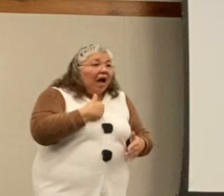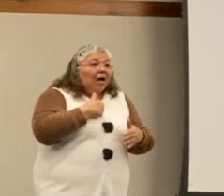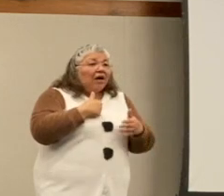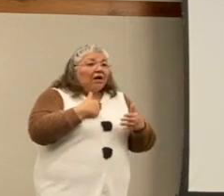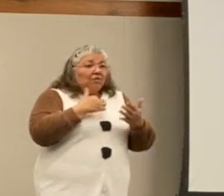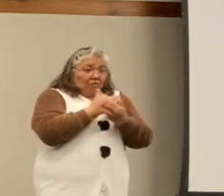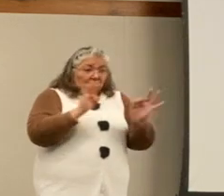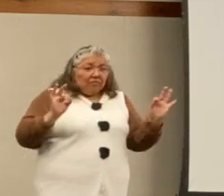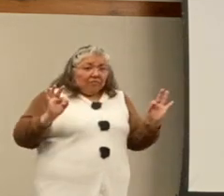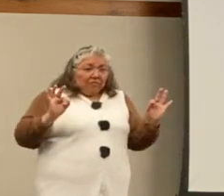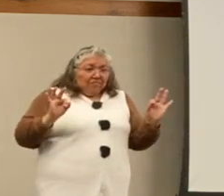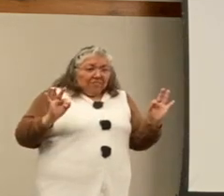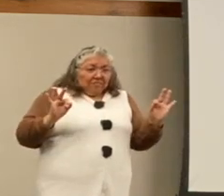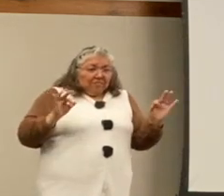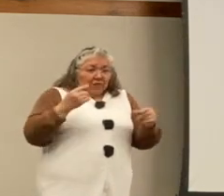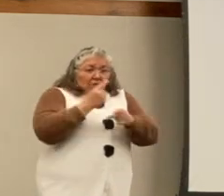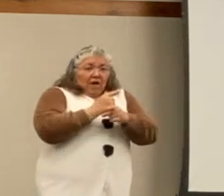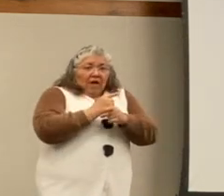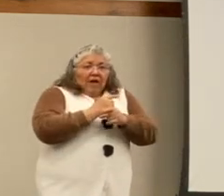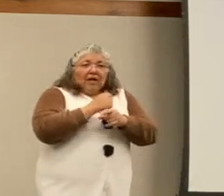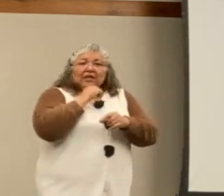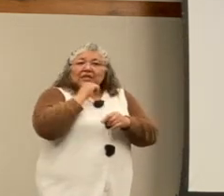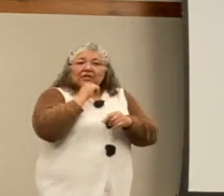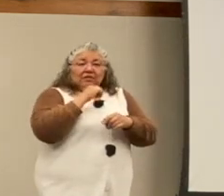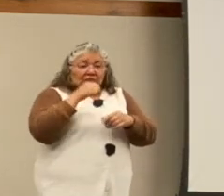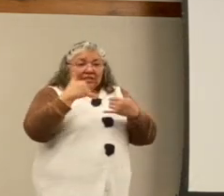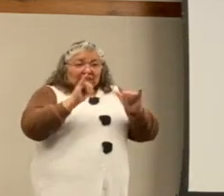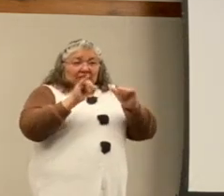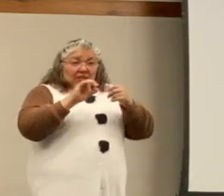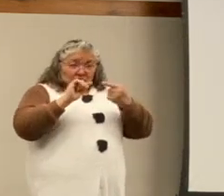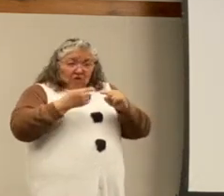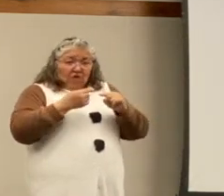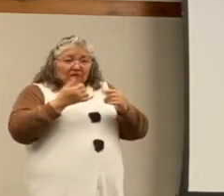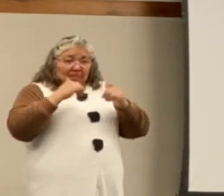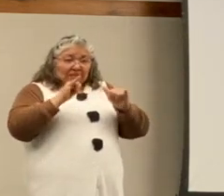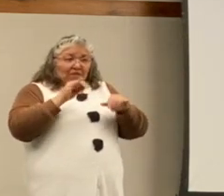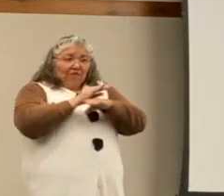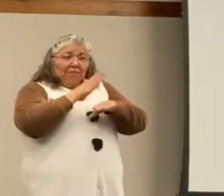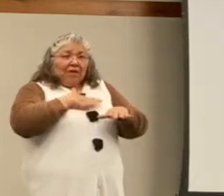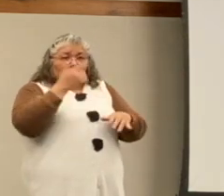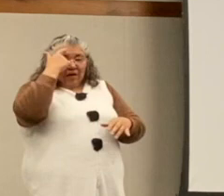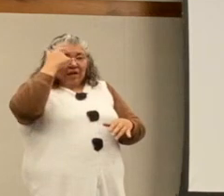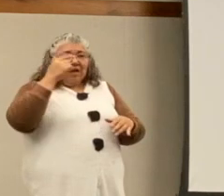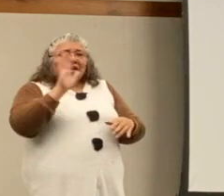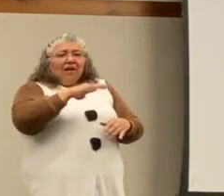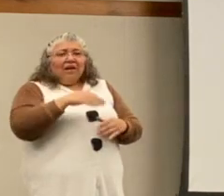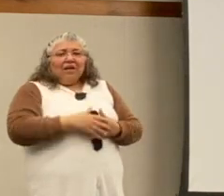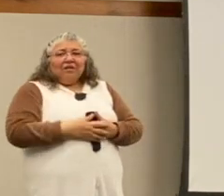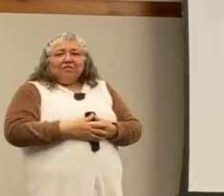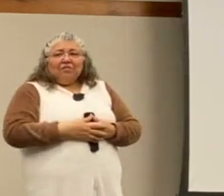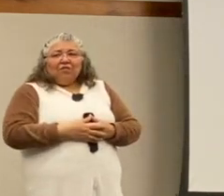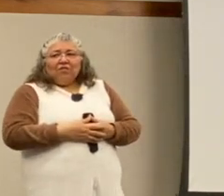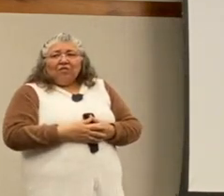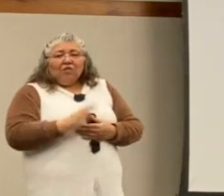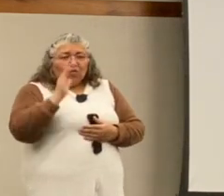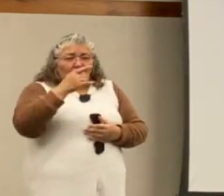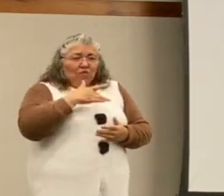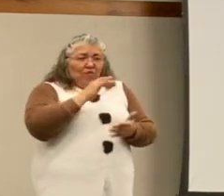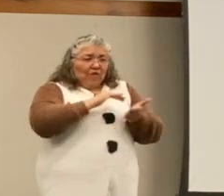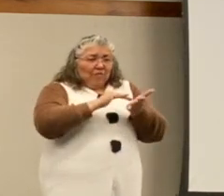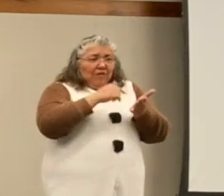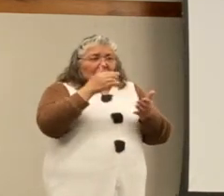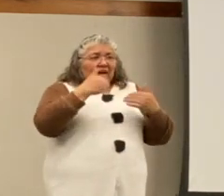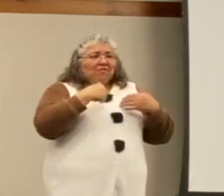free. Right? Did it still hurt? Yeah. Did it in the back of my mind when I was like, hey man, will you forgive me for